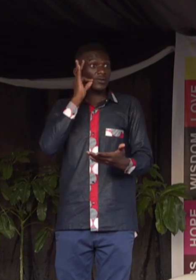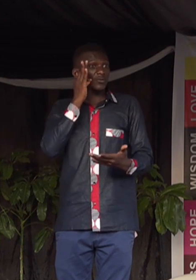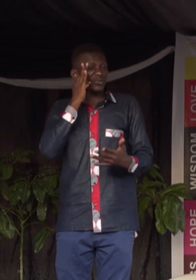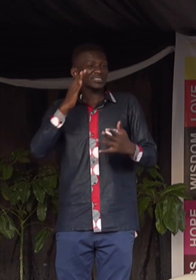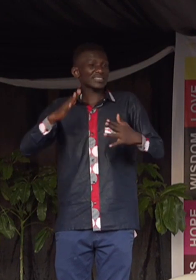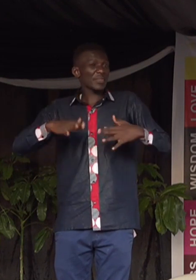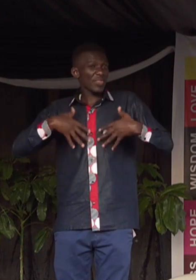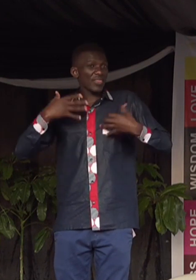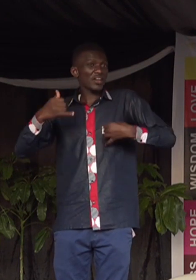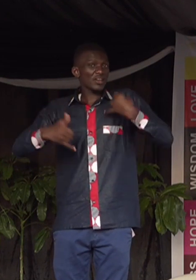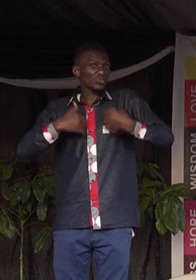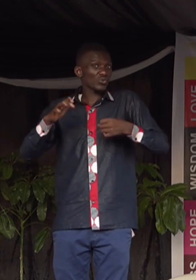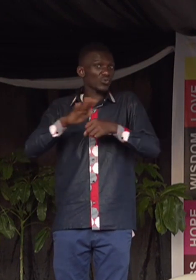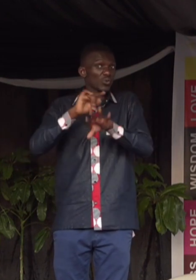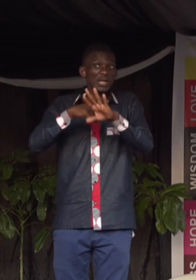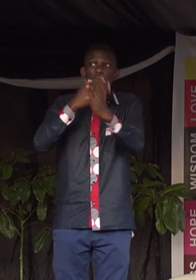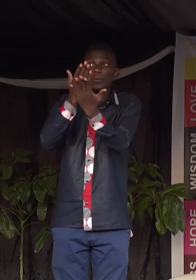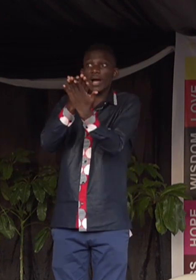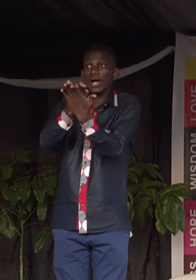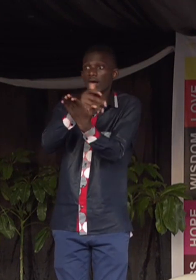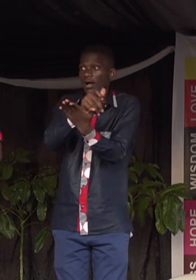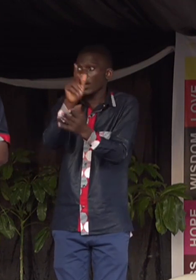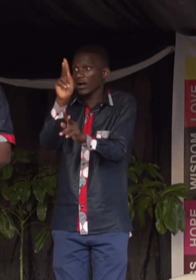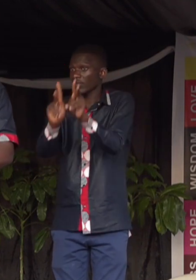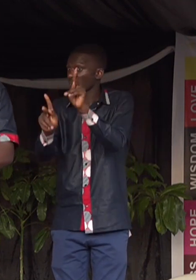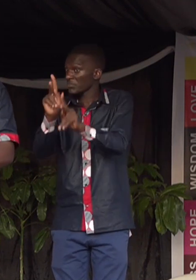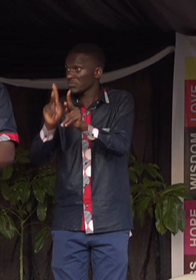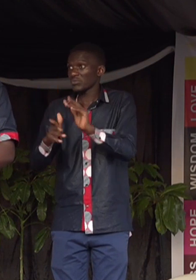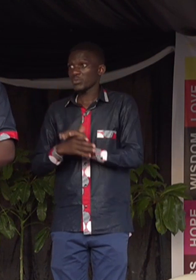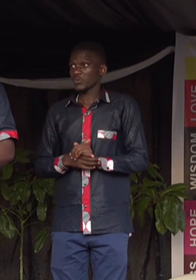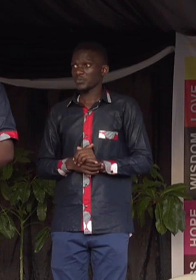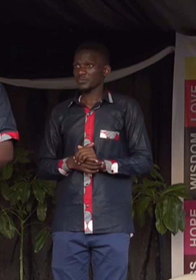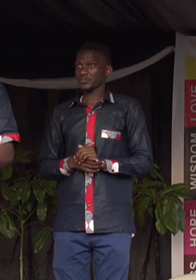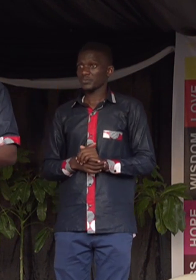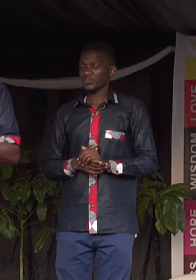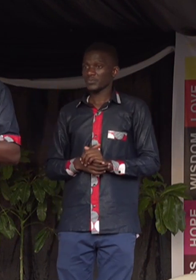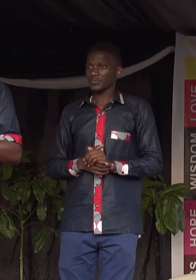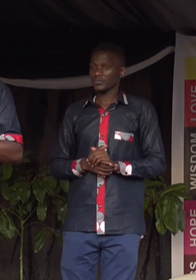bi demandinga ku bantu abalala. It is good as you demand fruits from others.